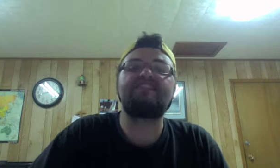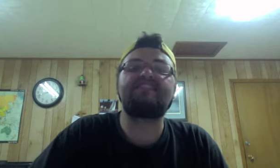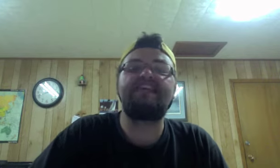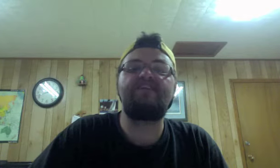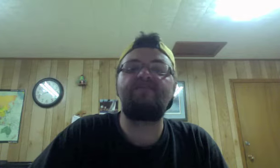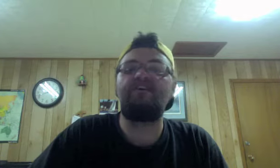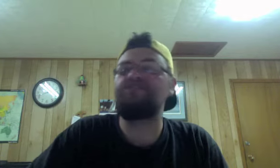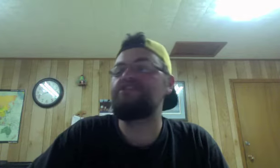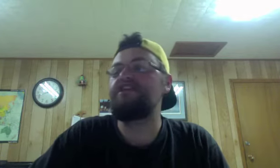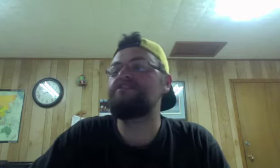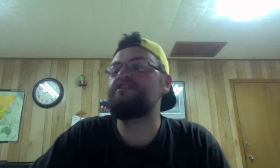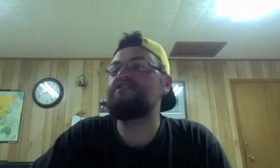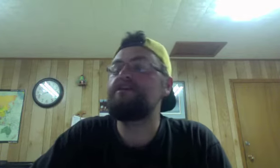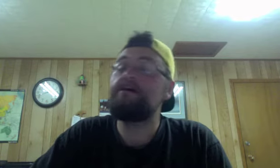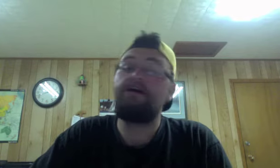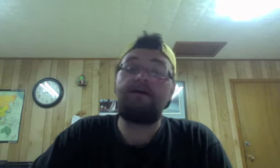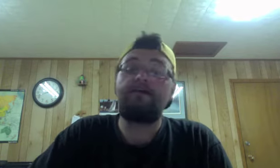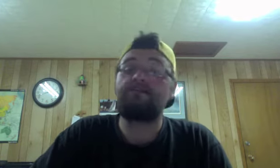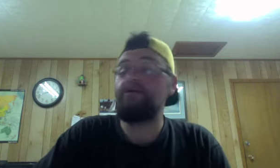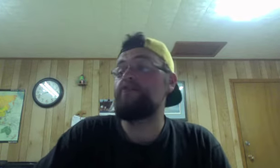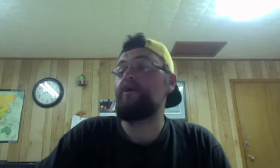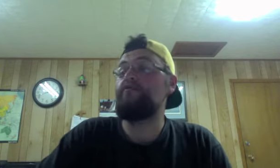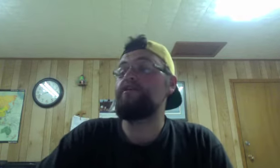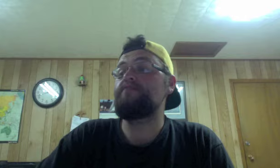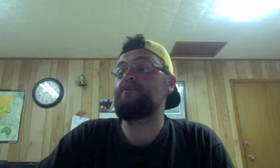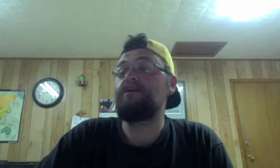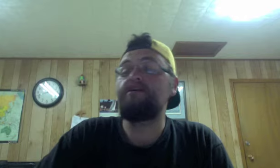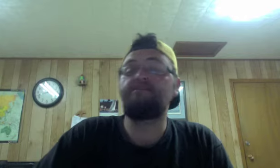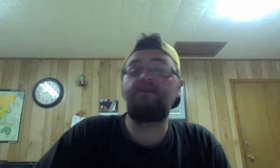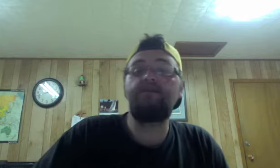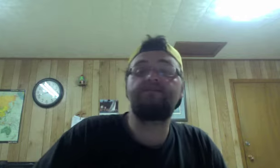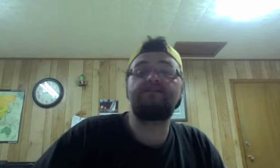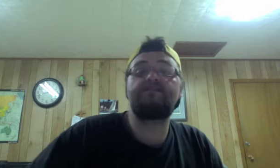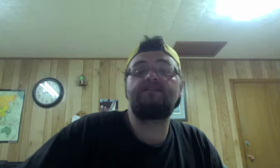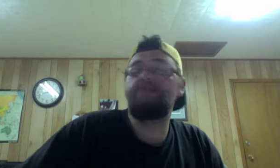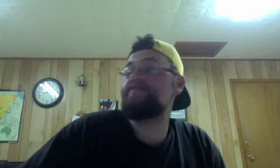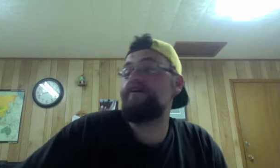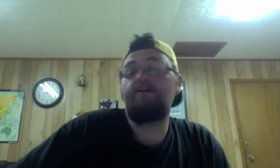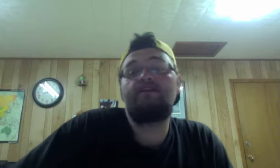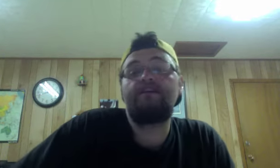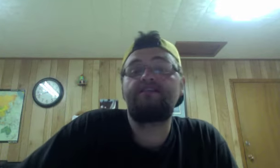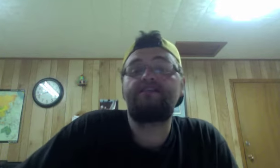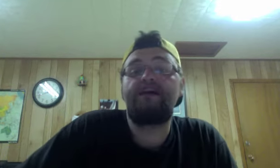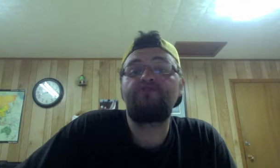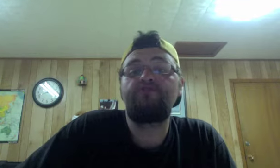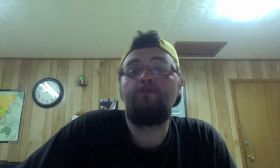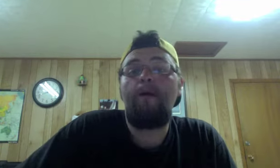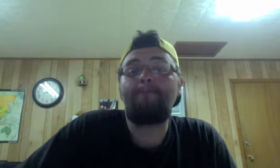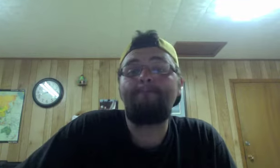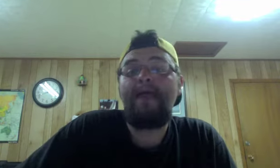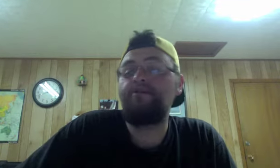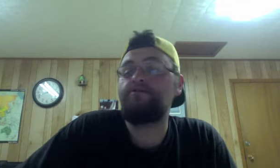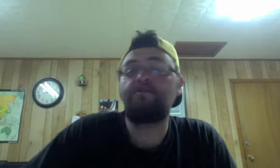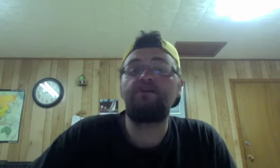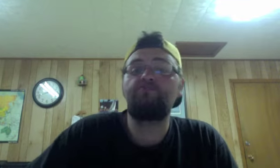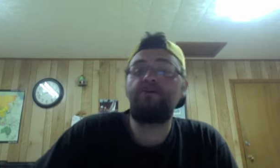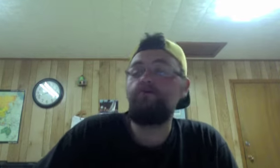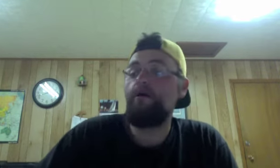CFL season. It's gonna be a great week because give it up to the CFL schedule makers because week one